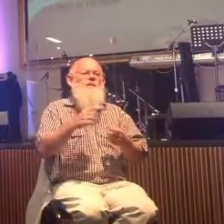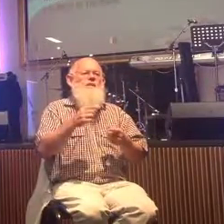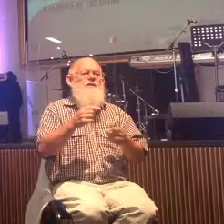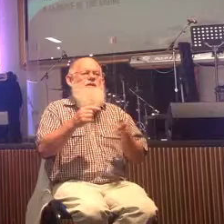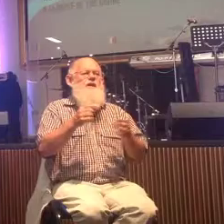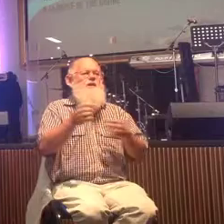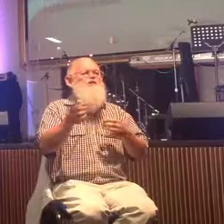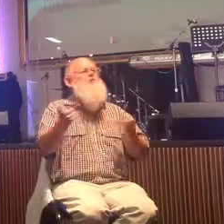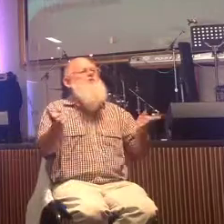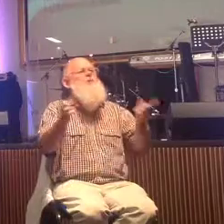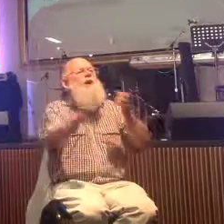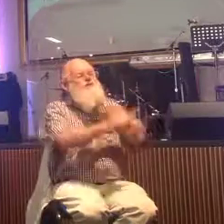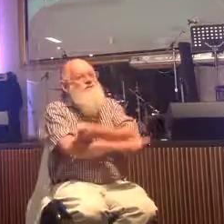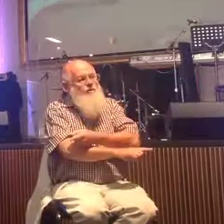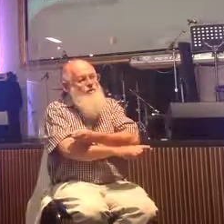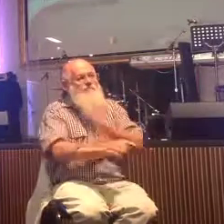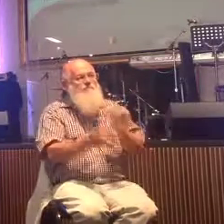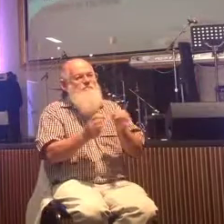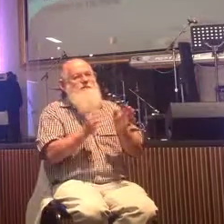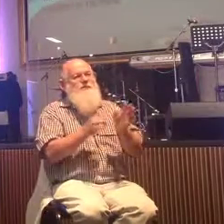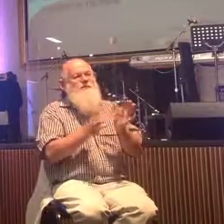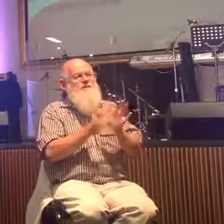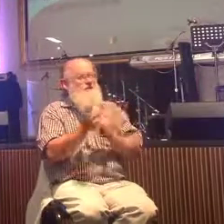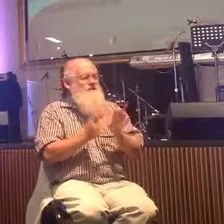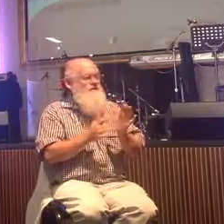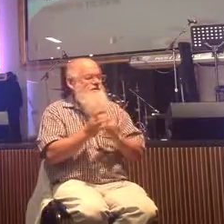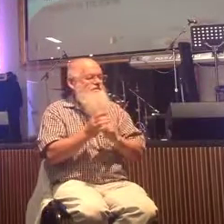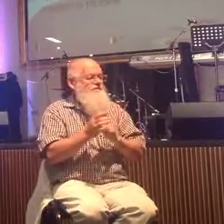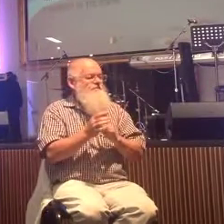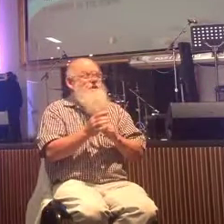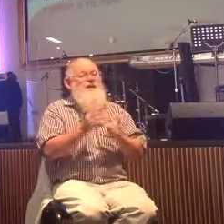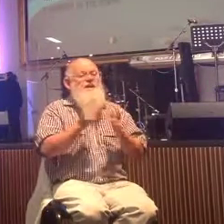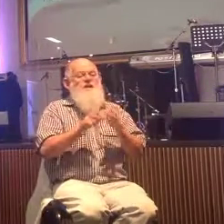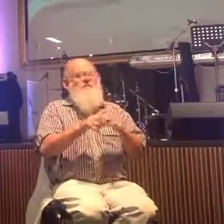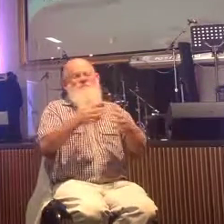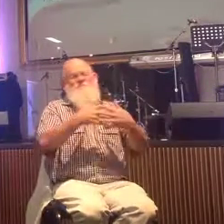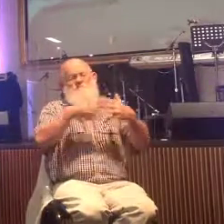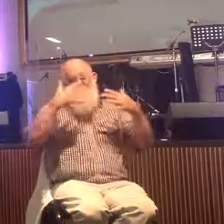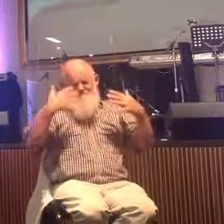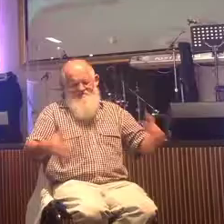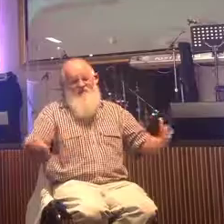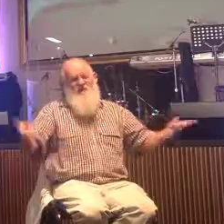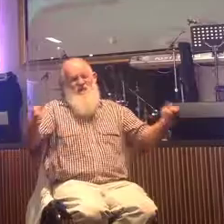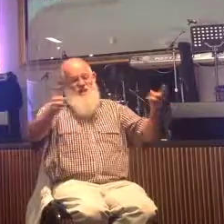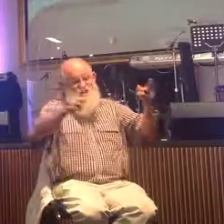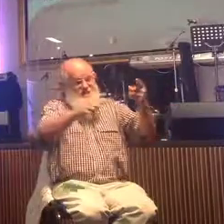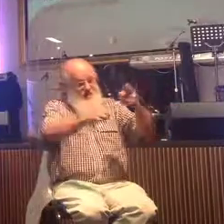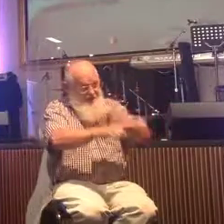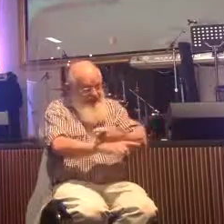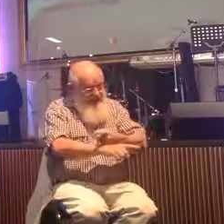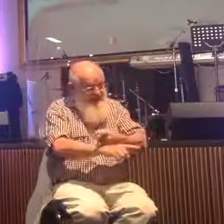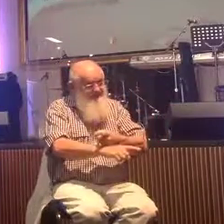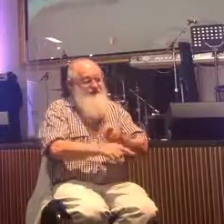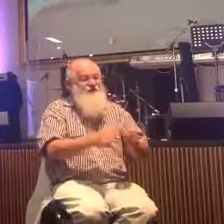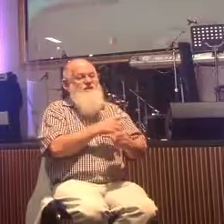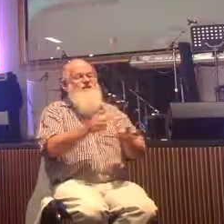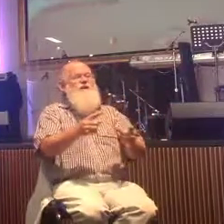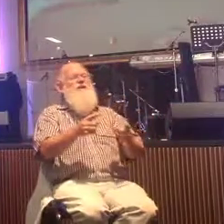by Jesus. And the extent of that transformation determines the extent of people's glimpse into the